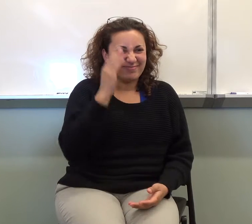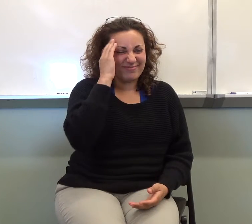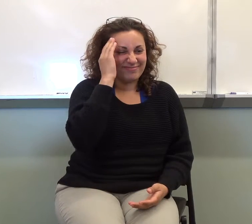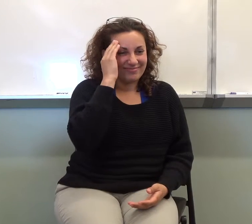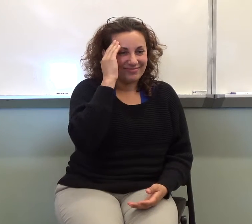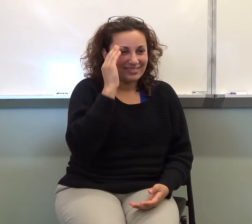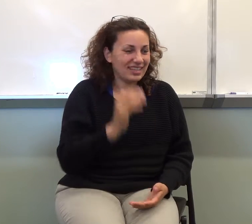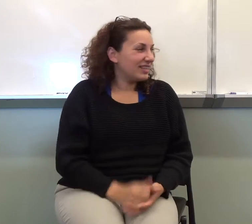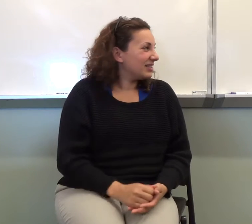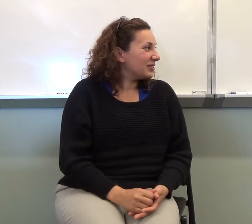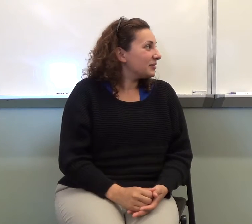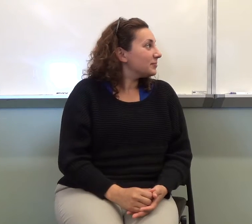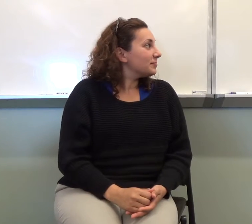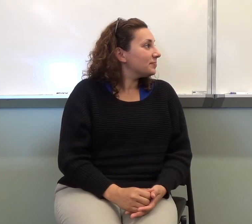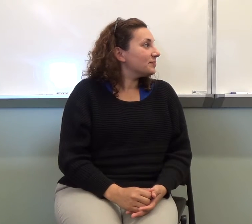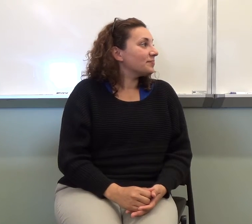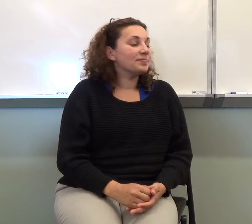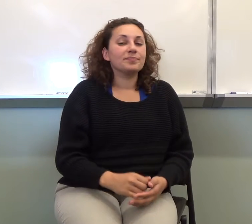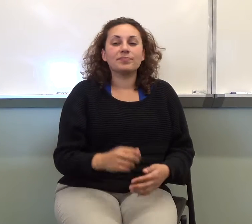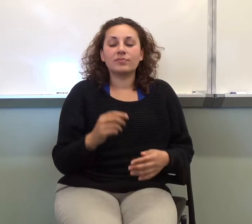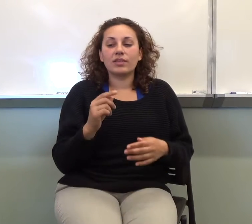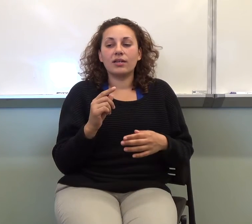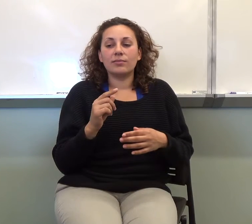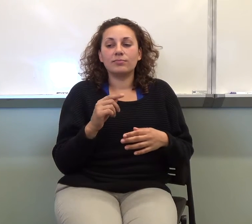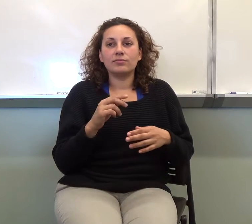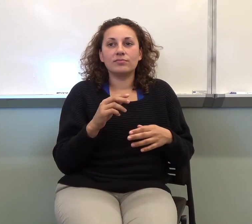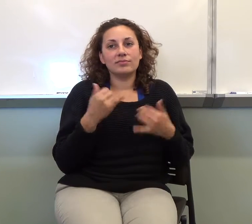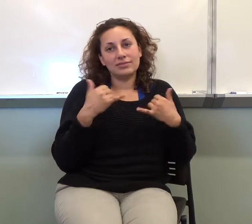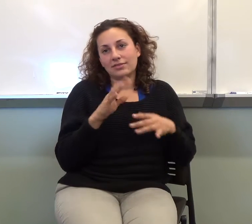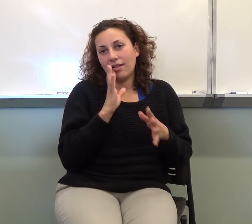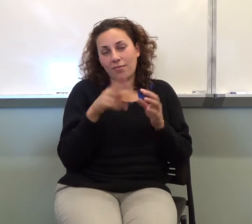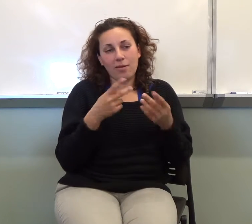good. They're not bad these days at predicting weather.